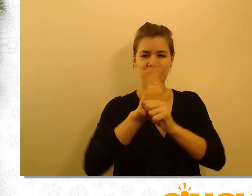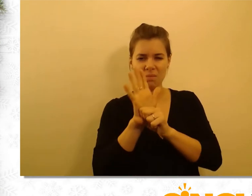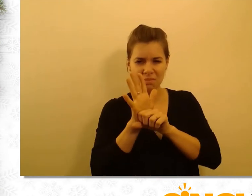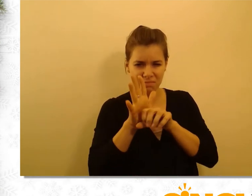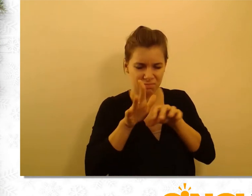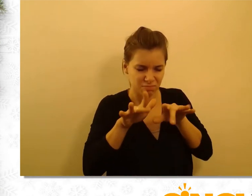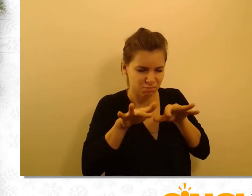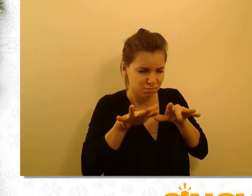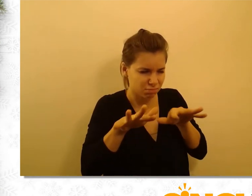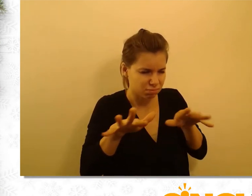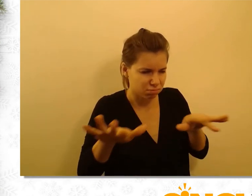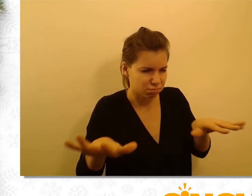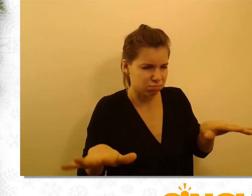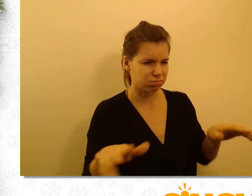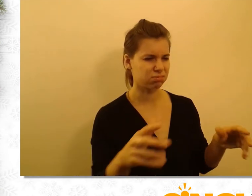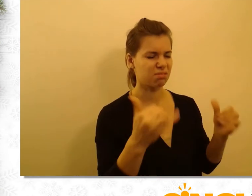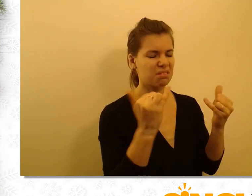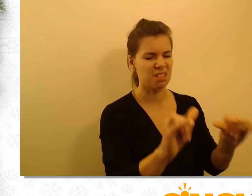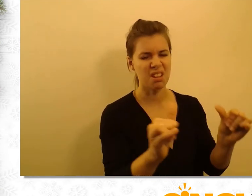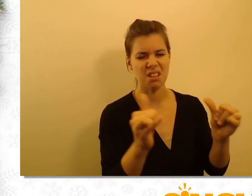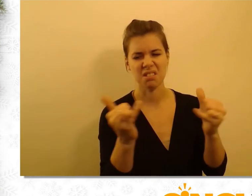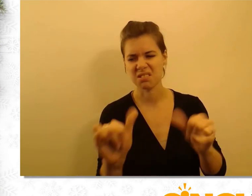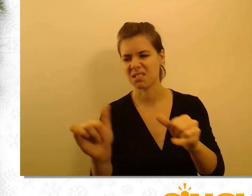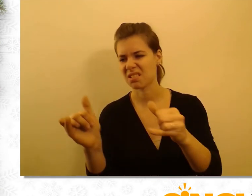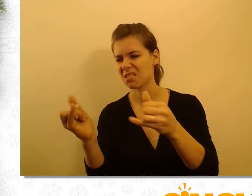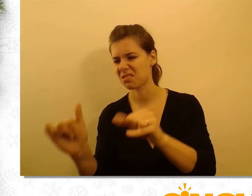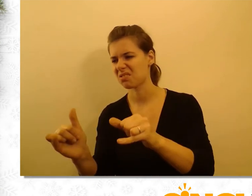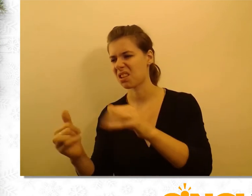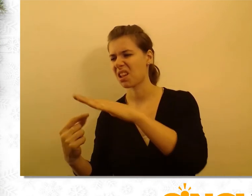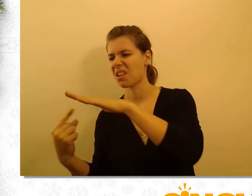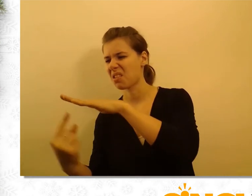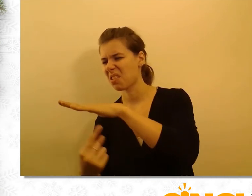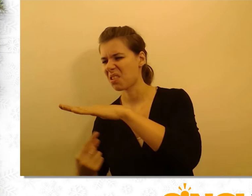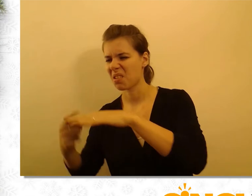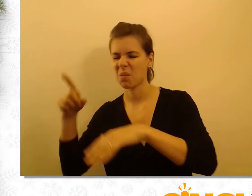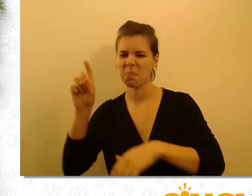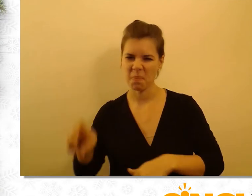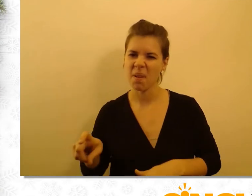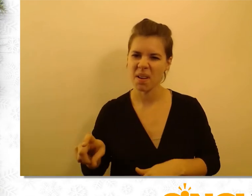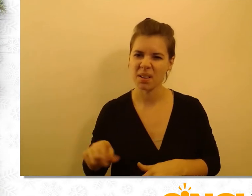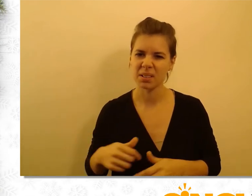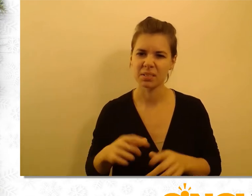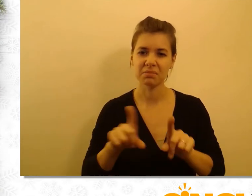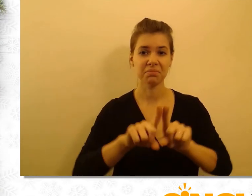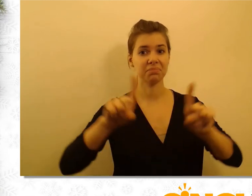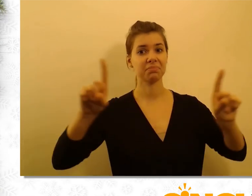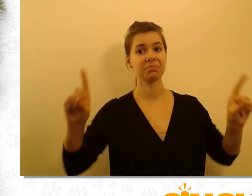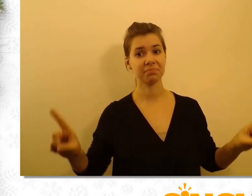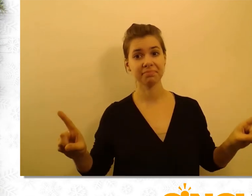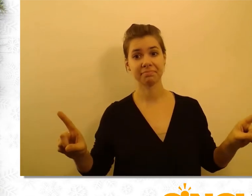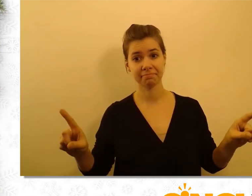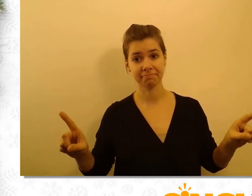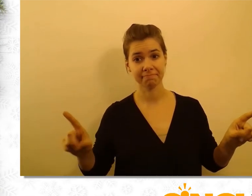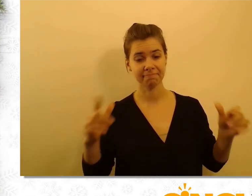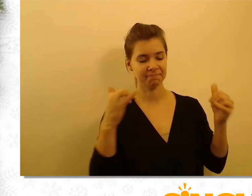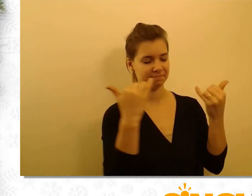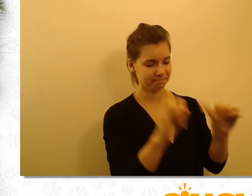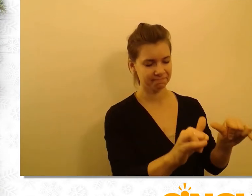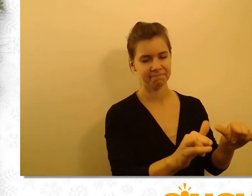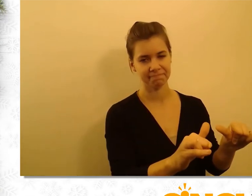COVID-19 keeps us in quarantine. Keep your social distance or shelter